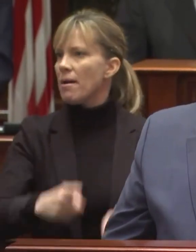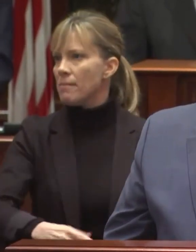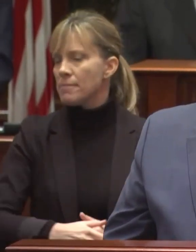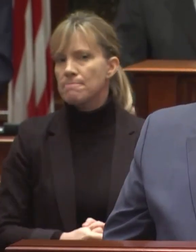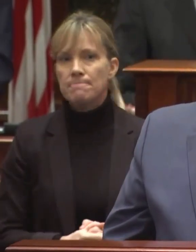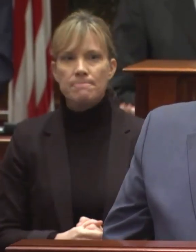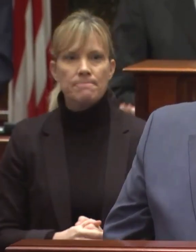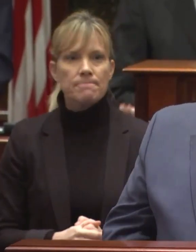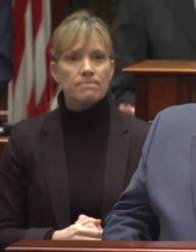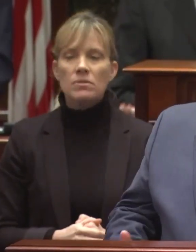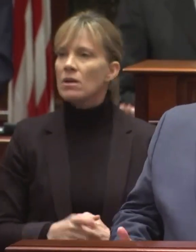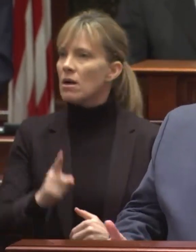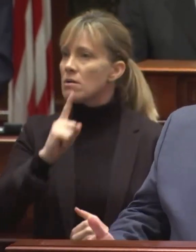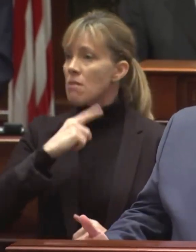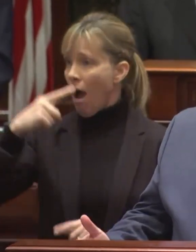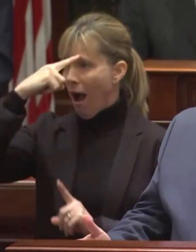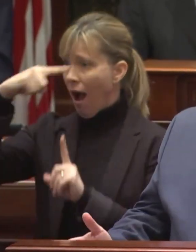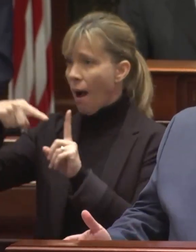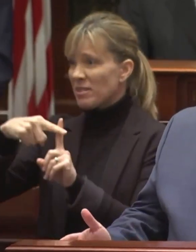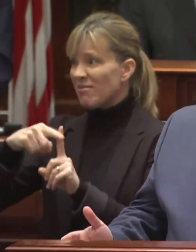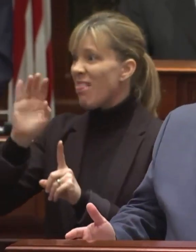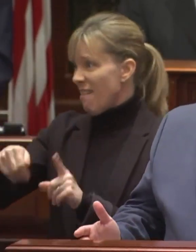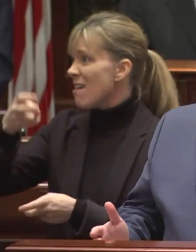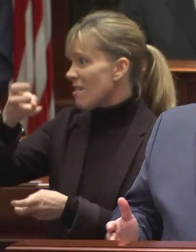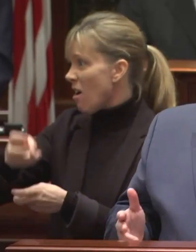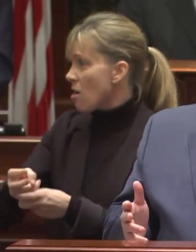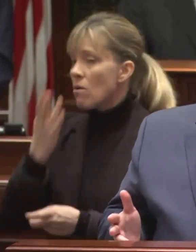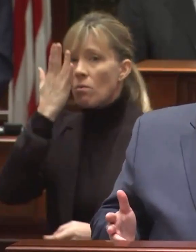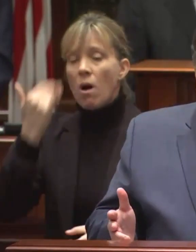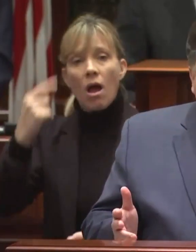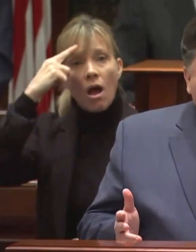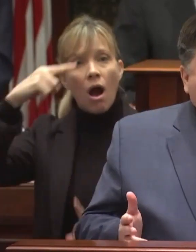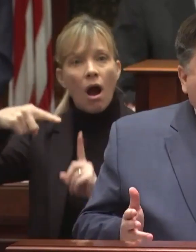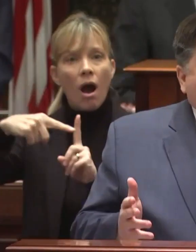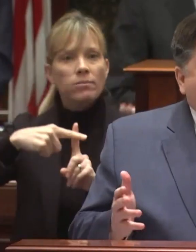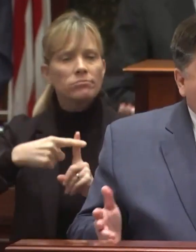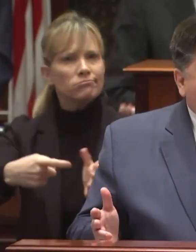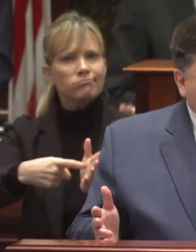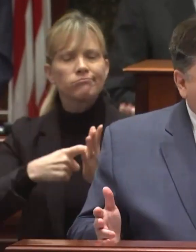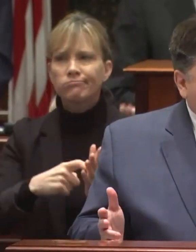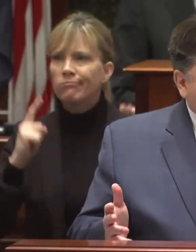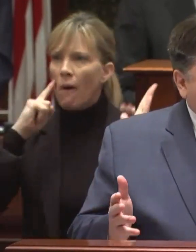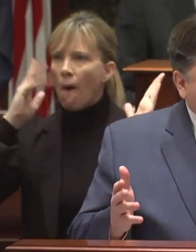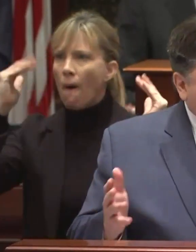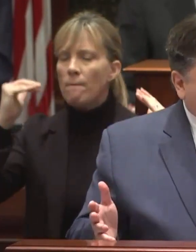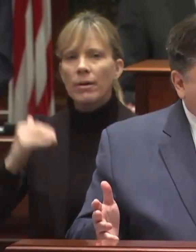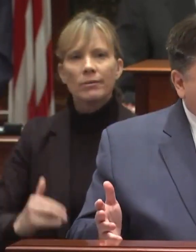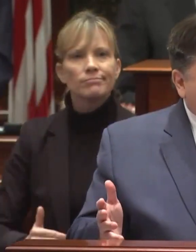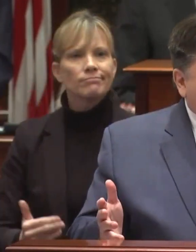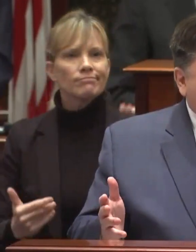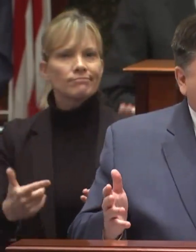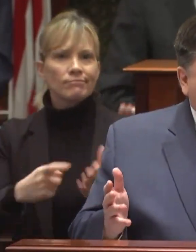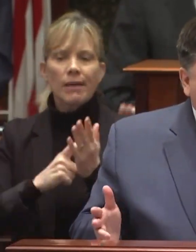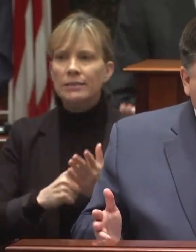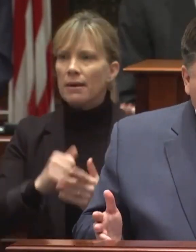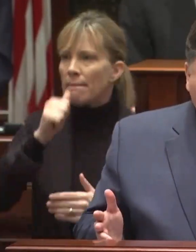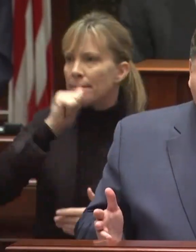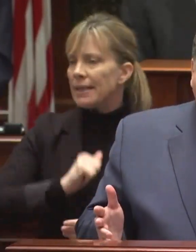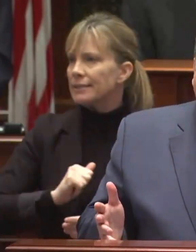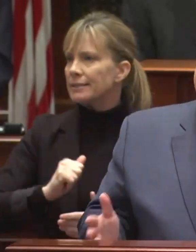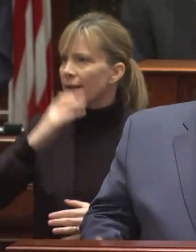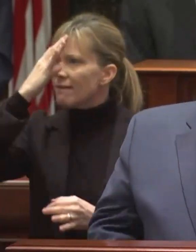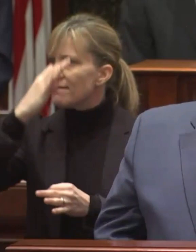happening. It's optimism that's hard, because optimism demands hope and patience and